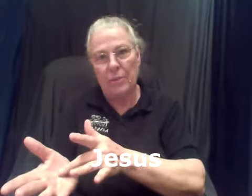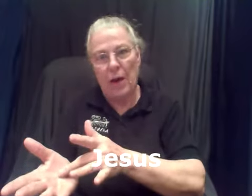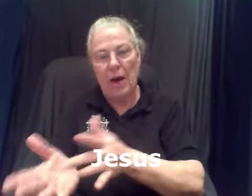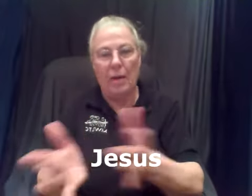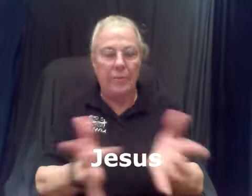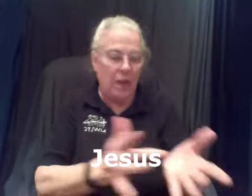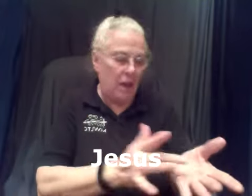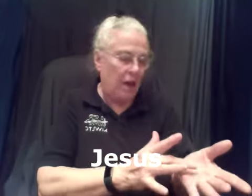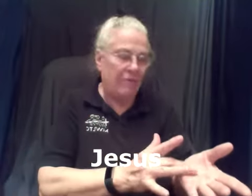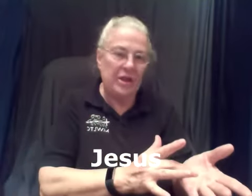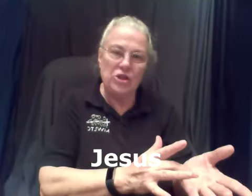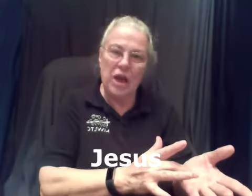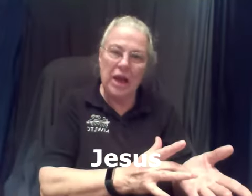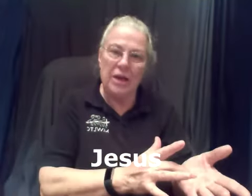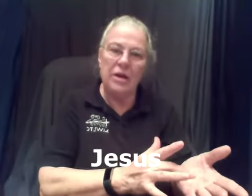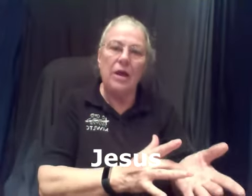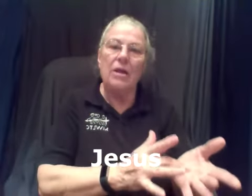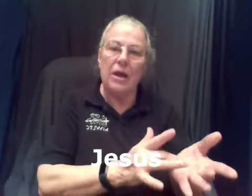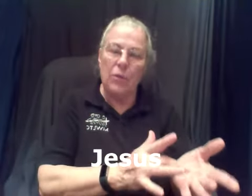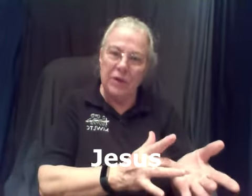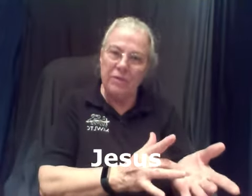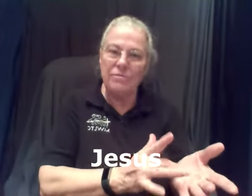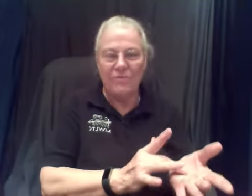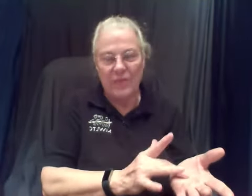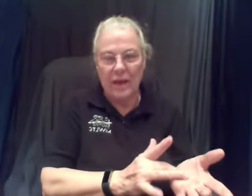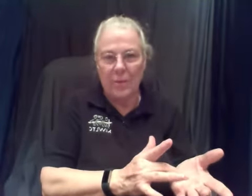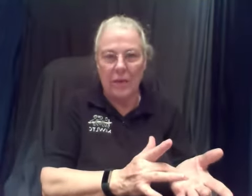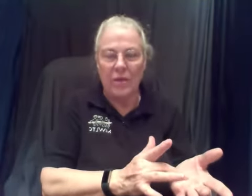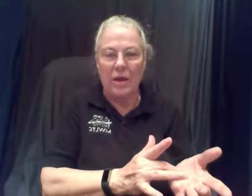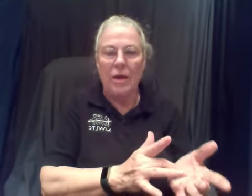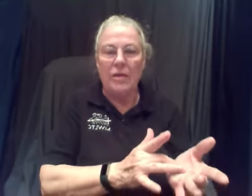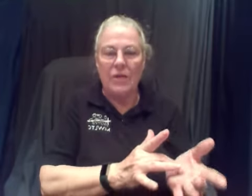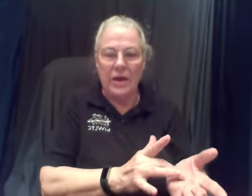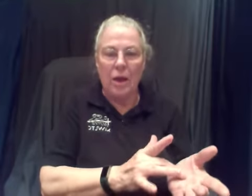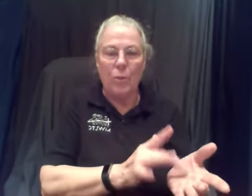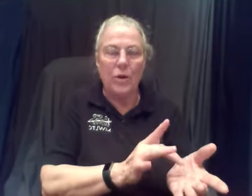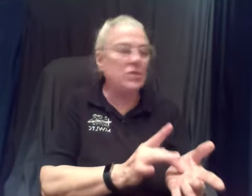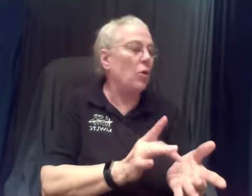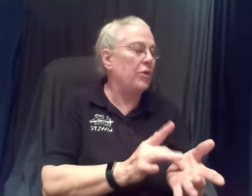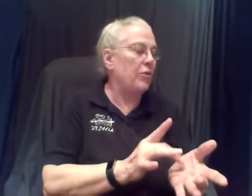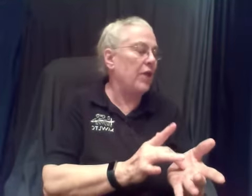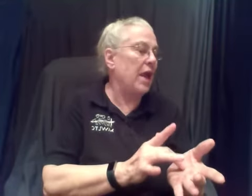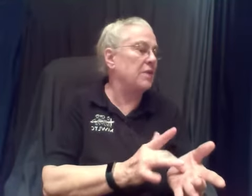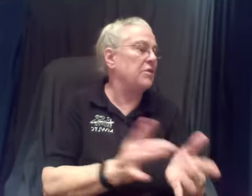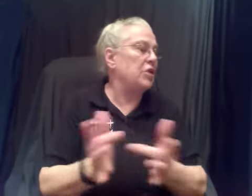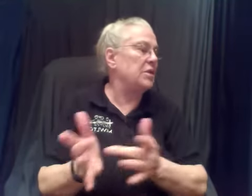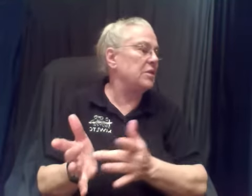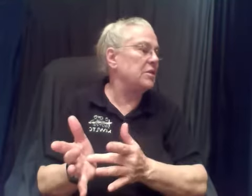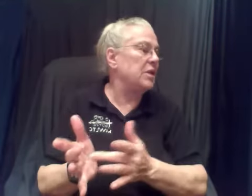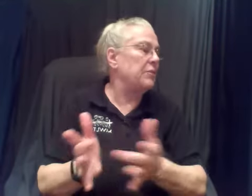palm of each hand. Like we think about the nail prints going through the hands of Jesus.